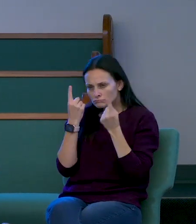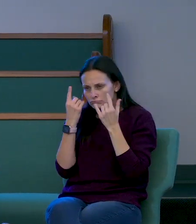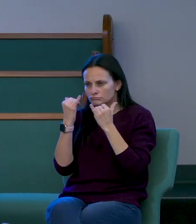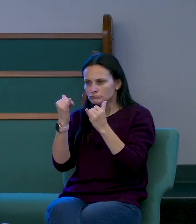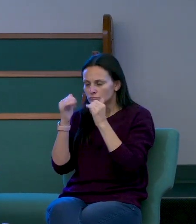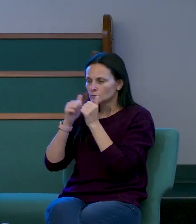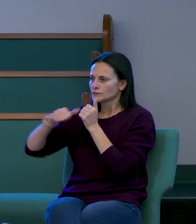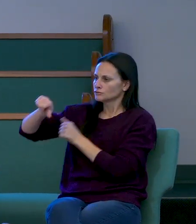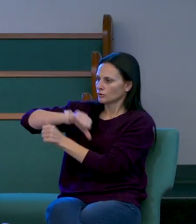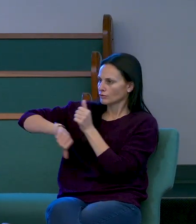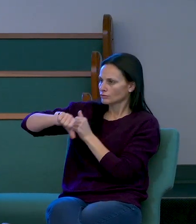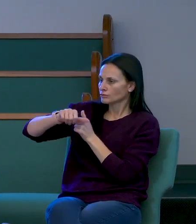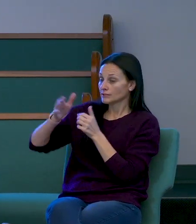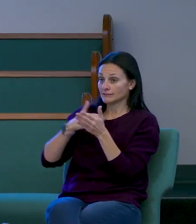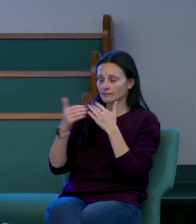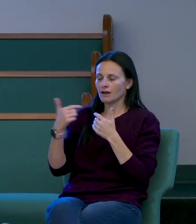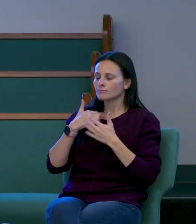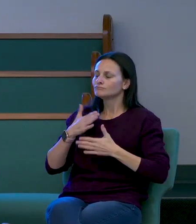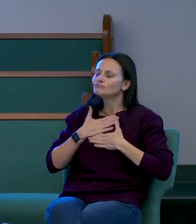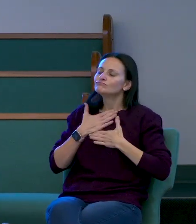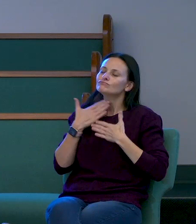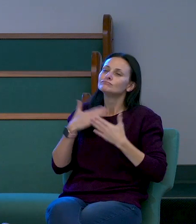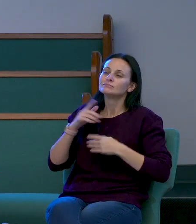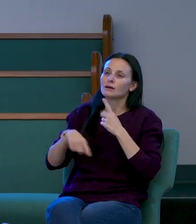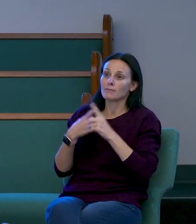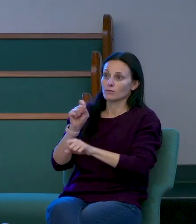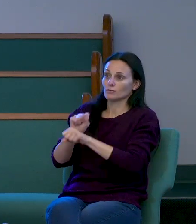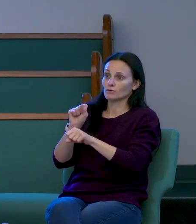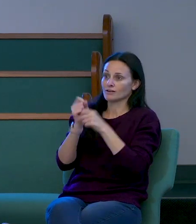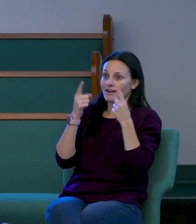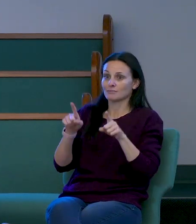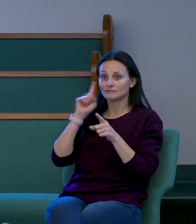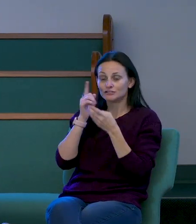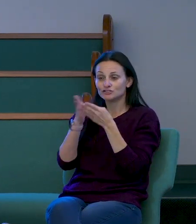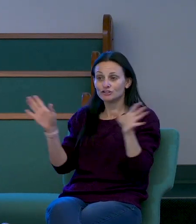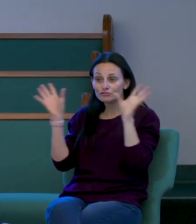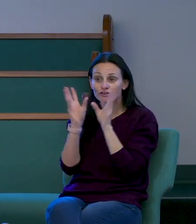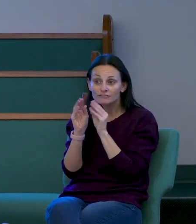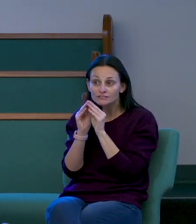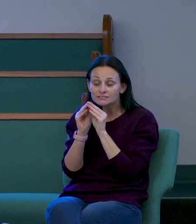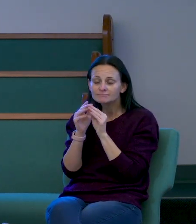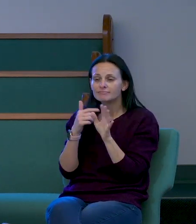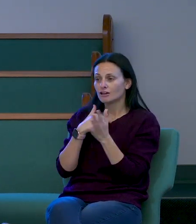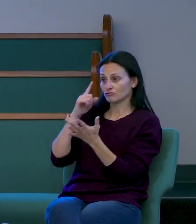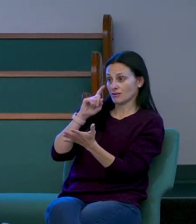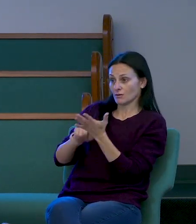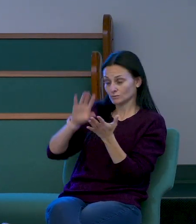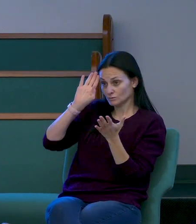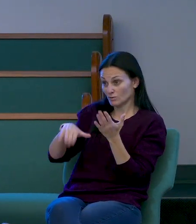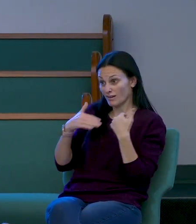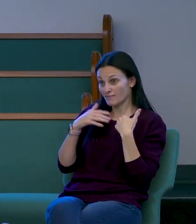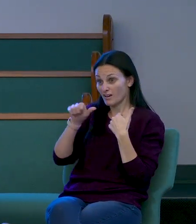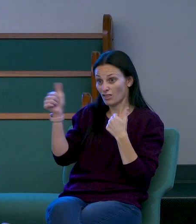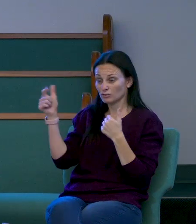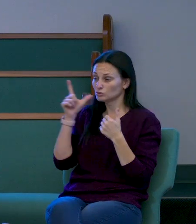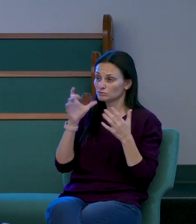another. Even as I'm overjoyed about the work that happened at General Conference, I recognize and know that there are many who